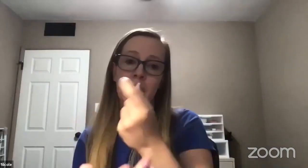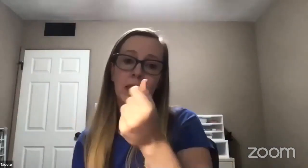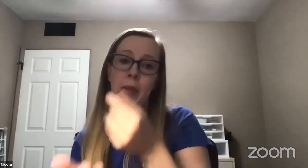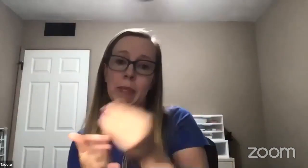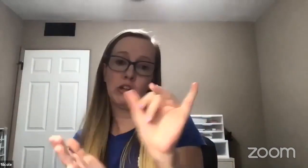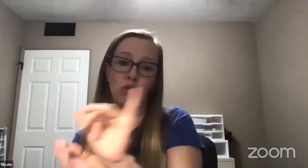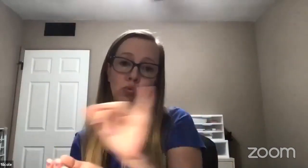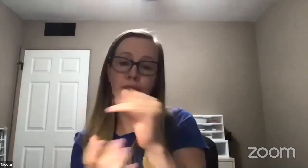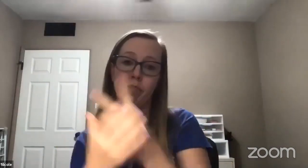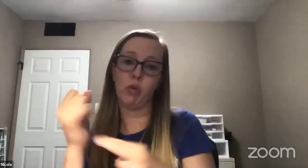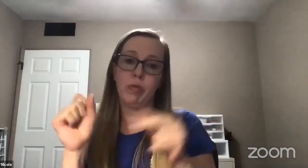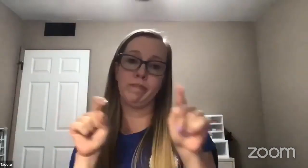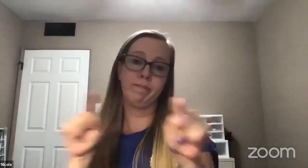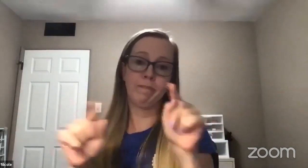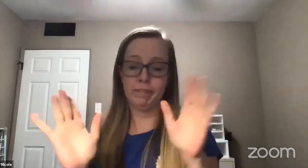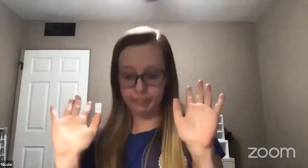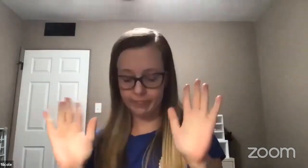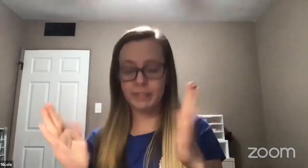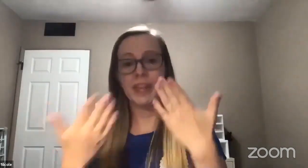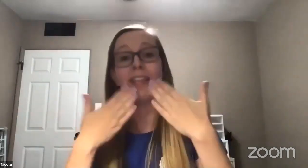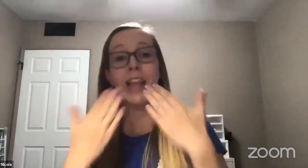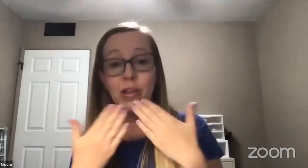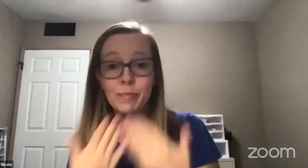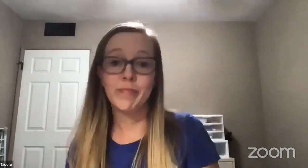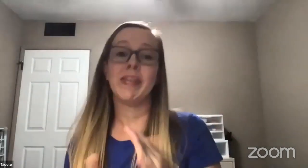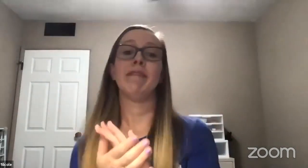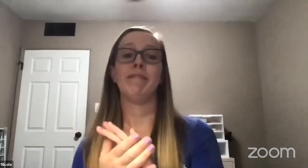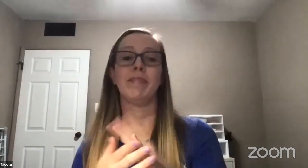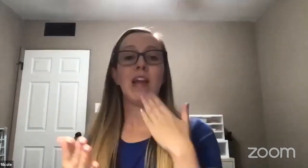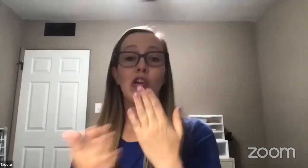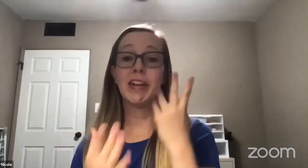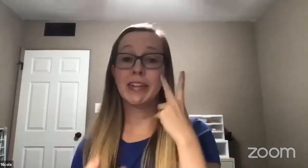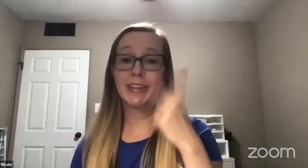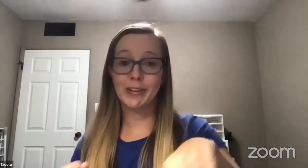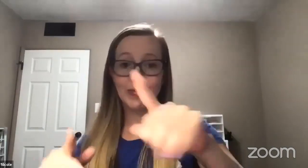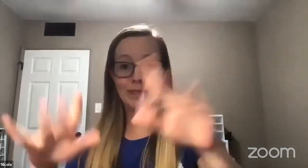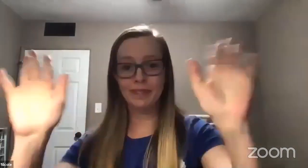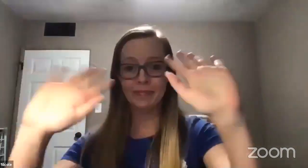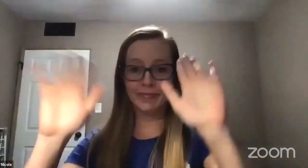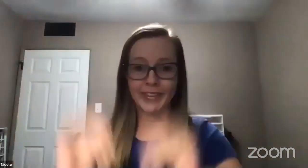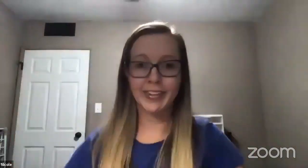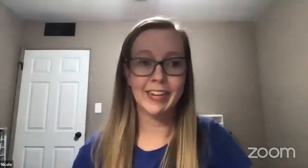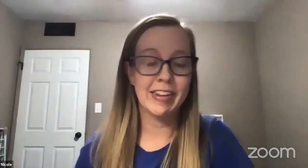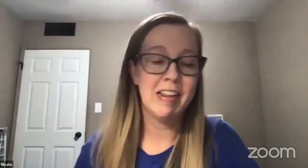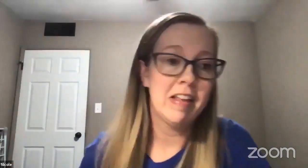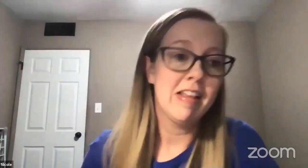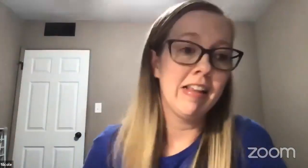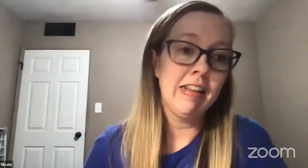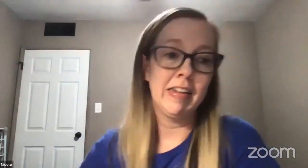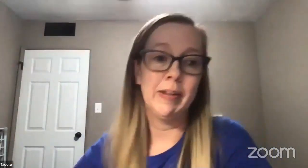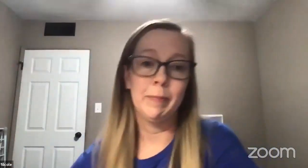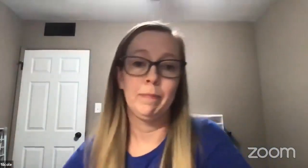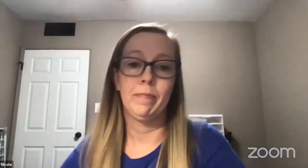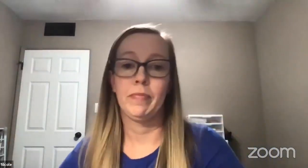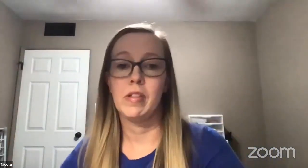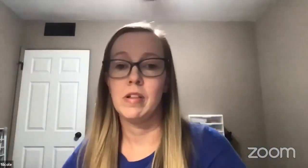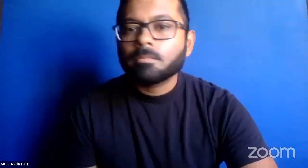option for the vendors to make just a little bit of money as well through VDF. So that's all. Thank you. Good to see you all.